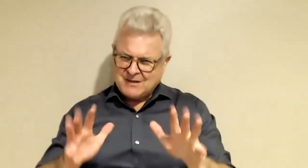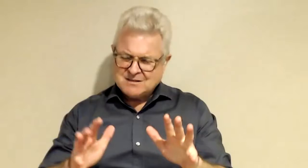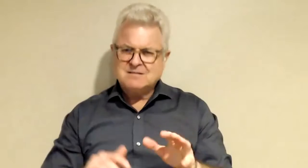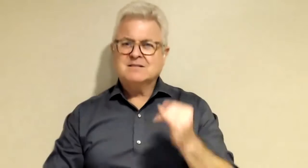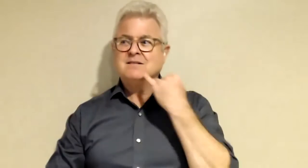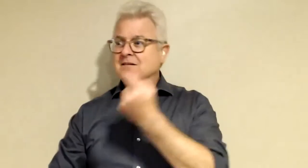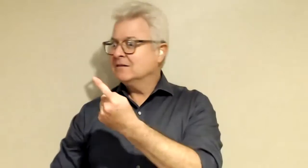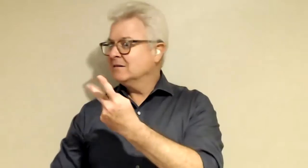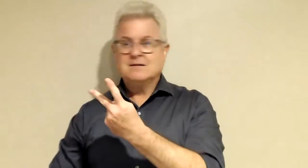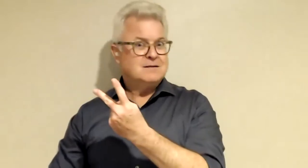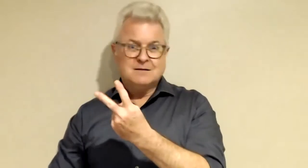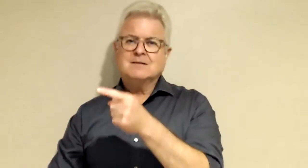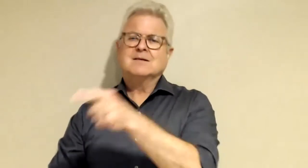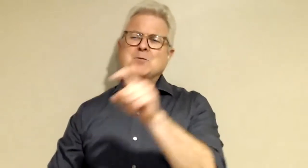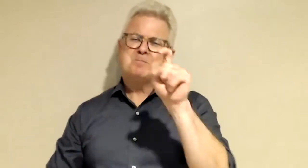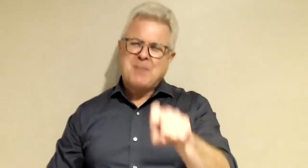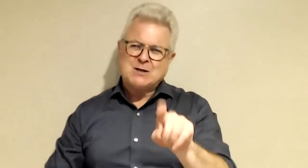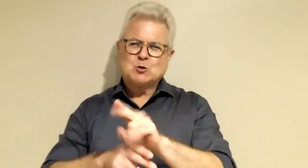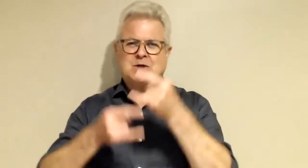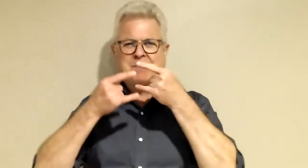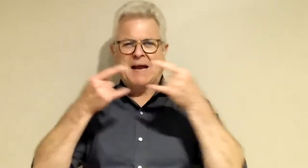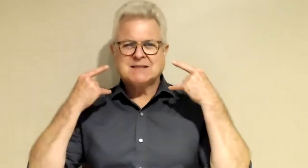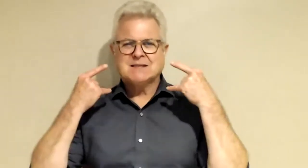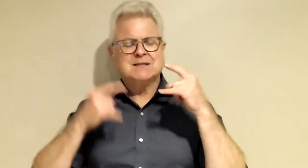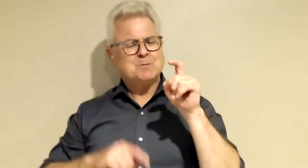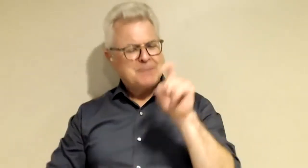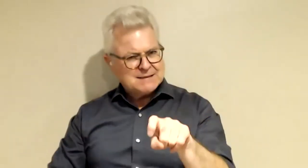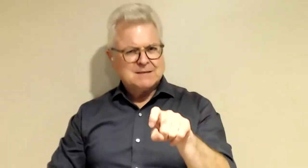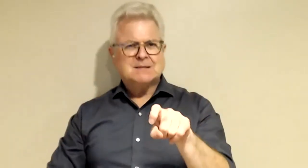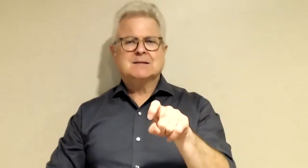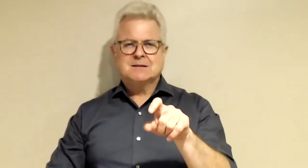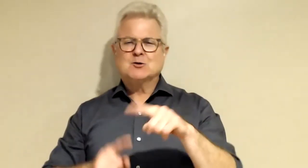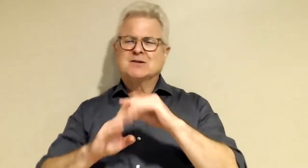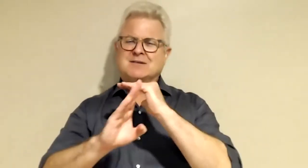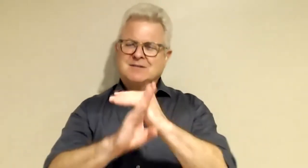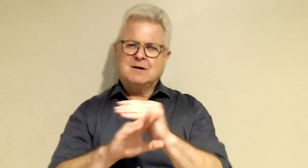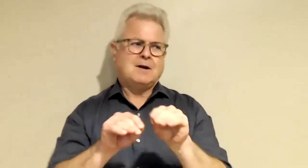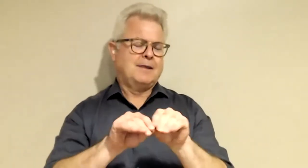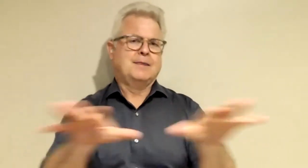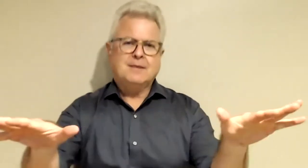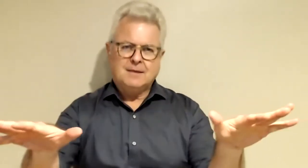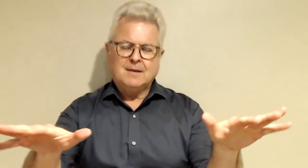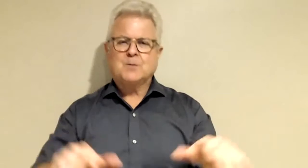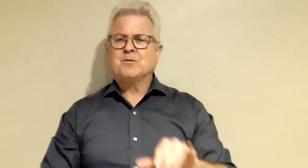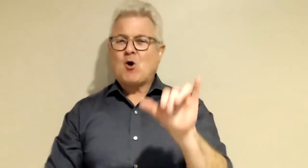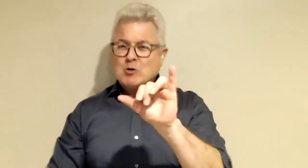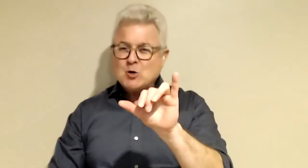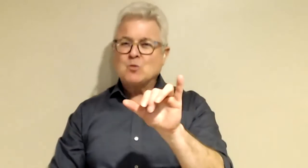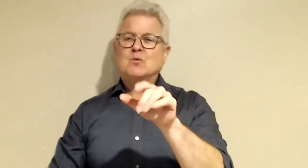to find out whether they've received their vaccines or not. And those people who have not received those vaccines, encourage them to wear their mask and that they continue that so they can